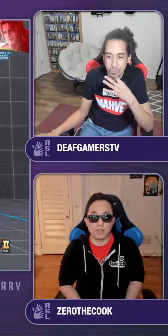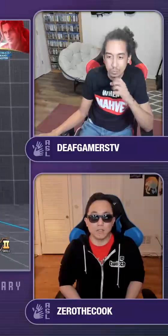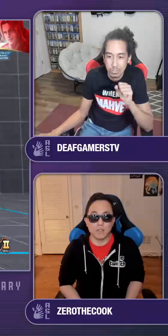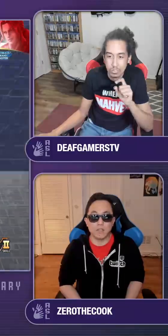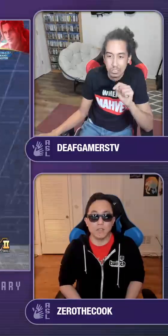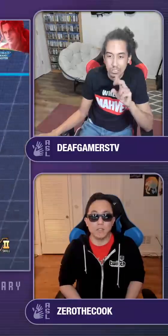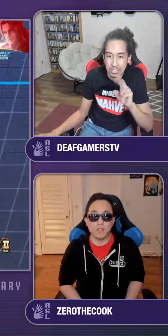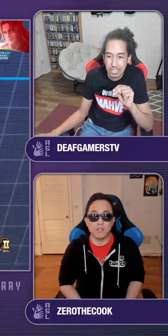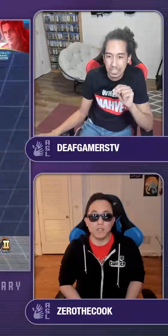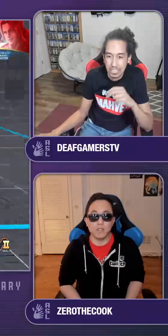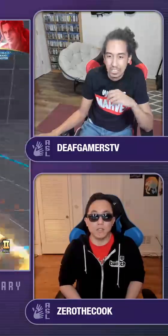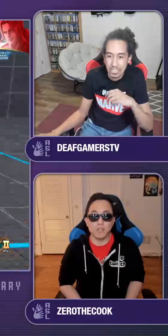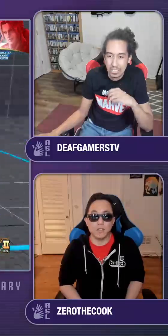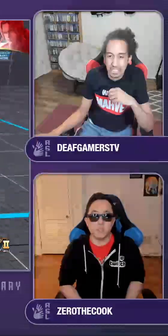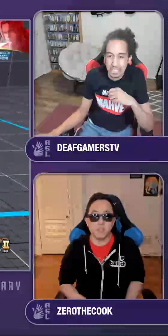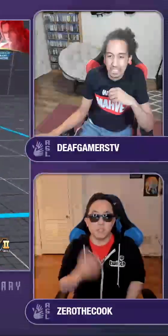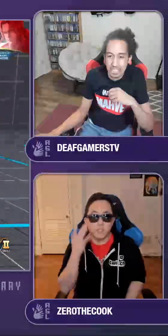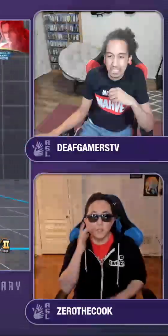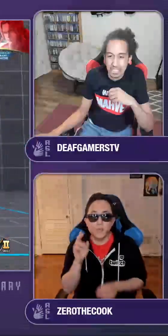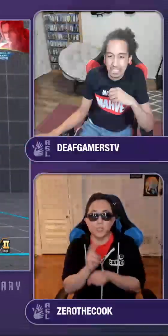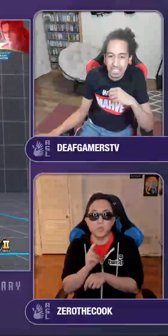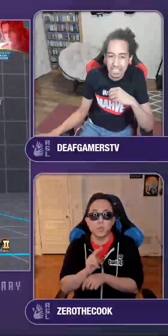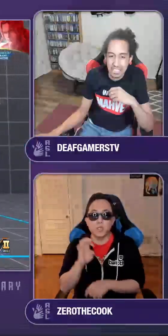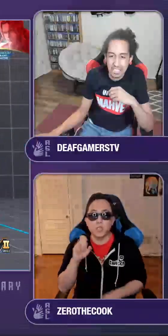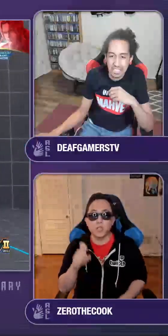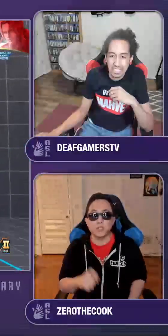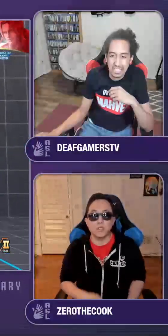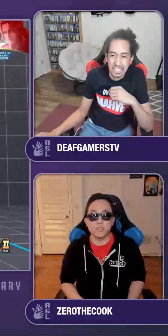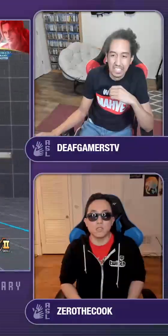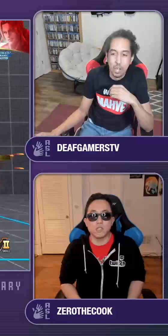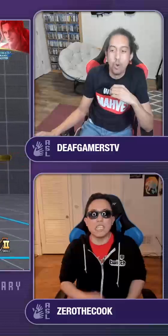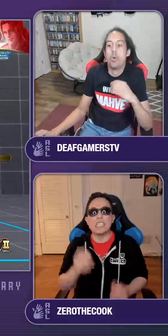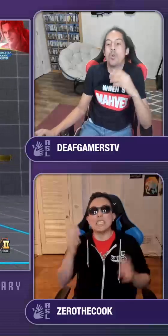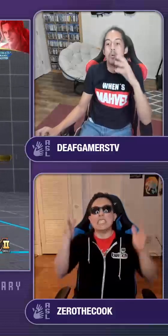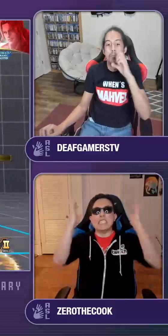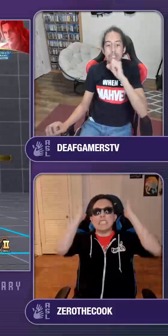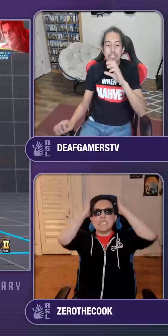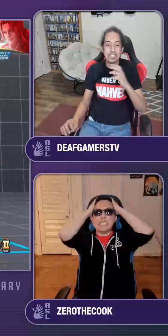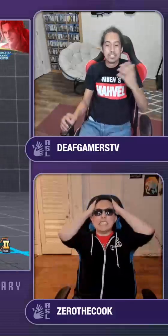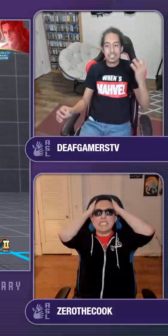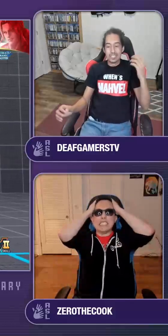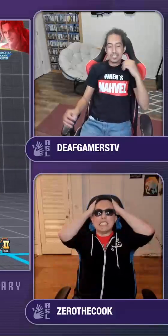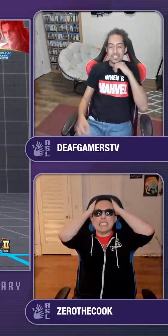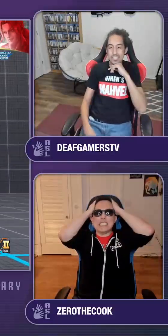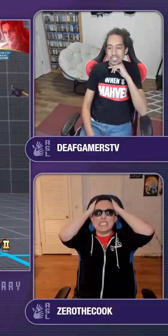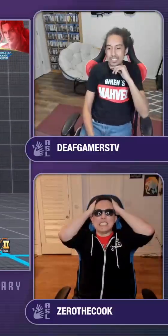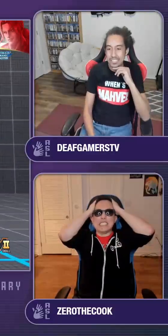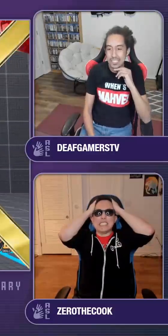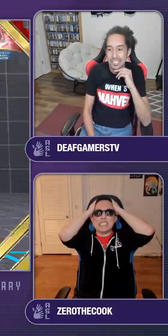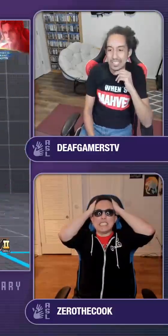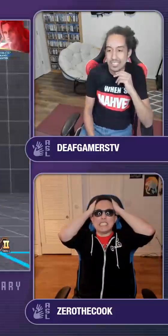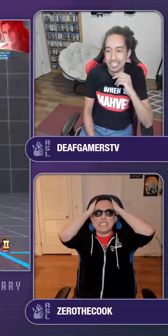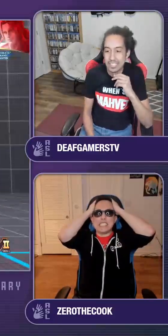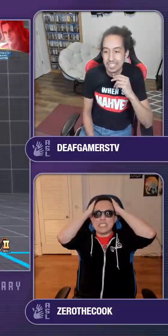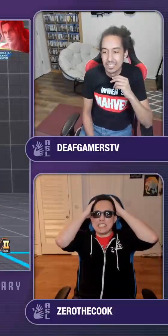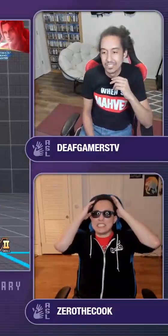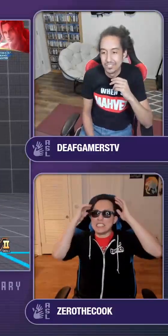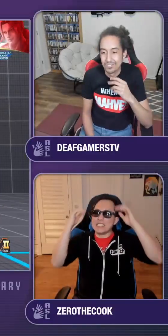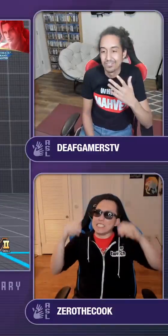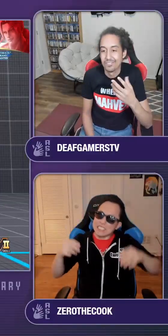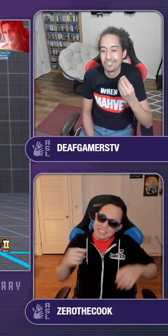that medium punch was not cashed out there, but it is looking dour for Jazdero right now. Yeah, done. Dour. What a good